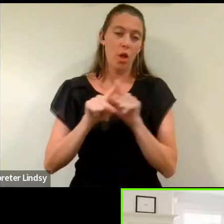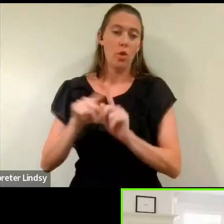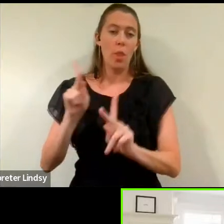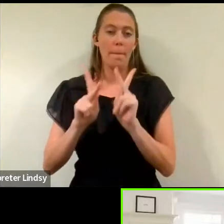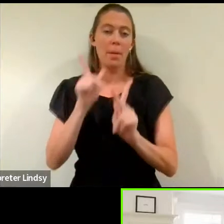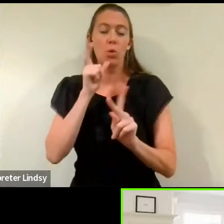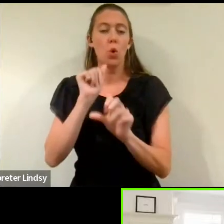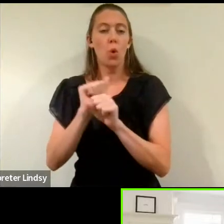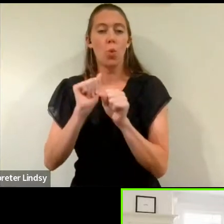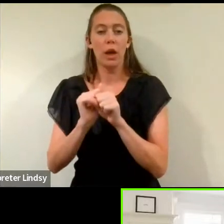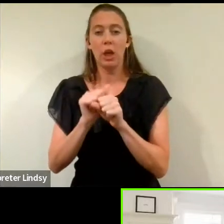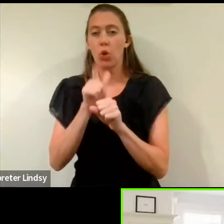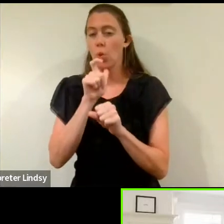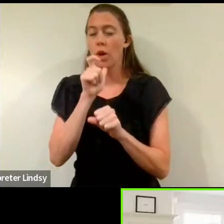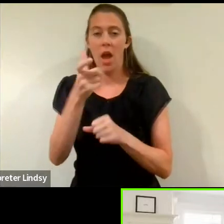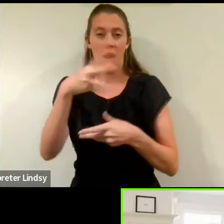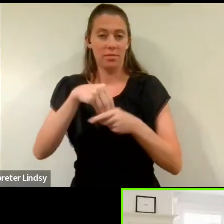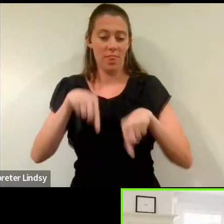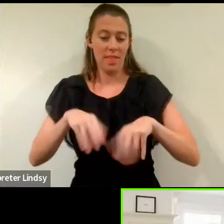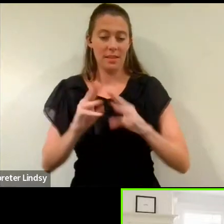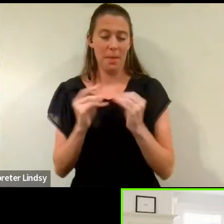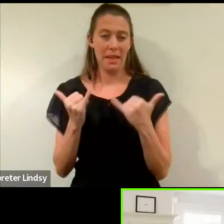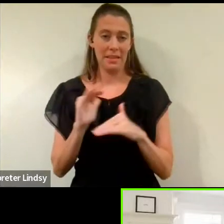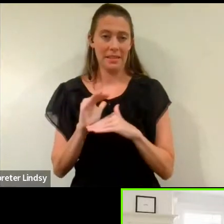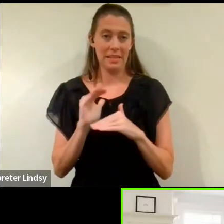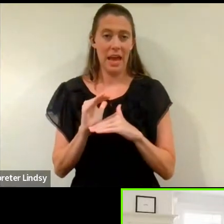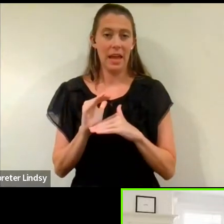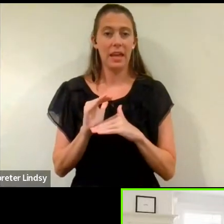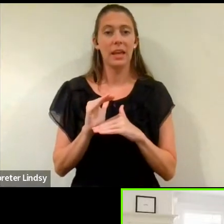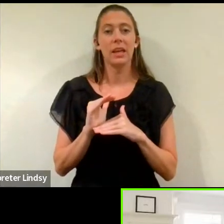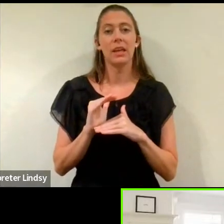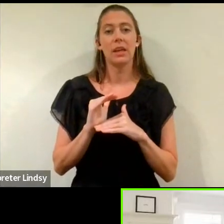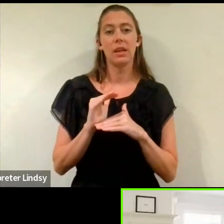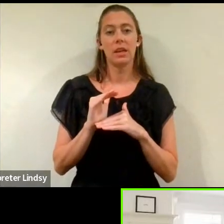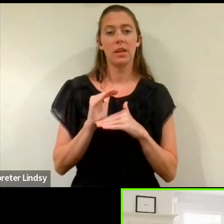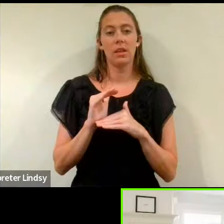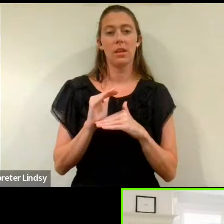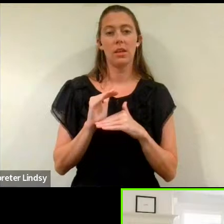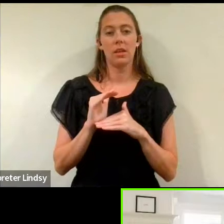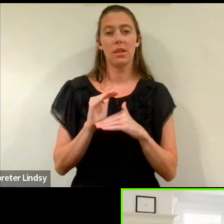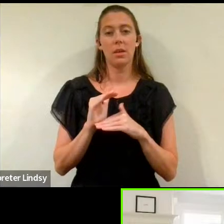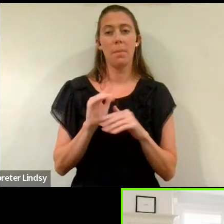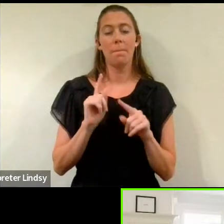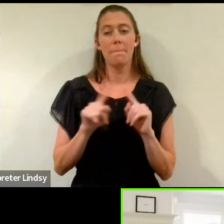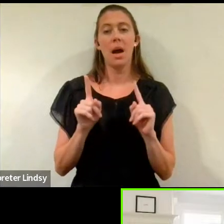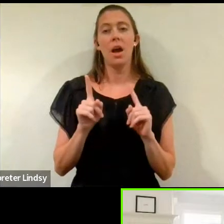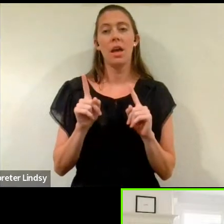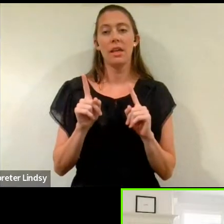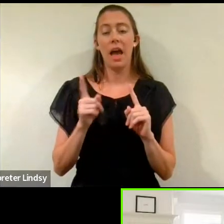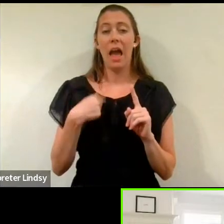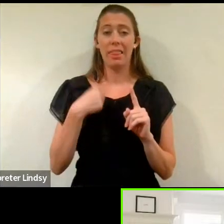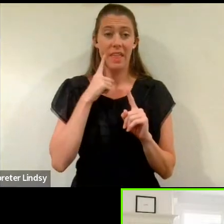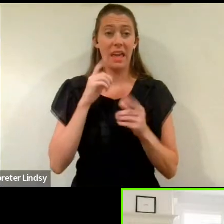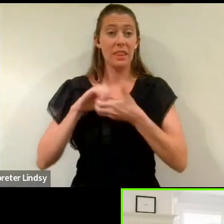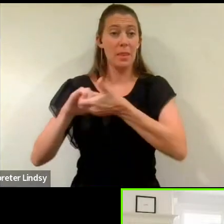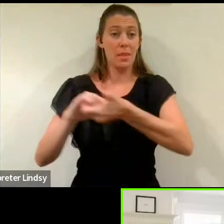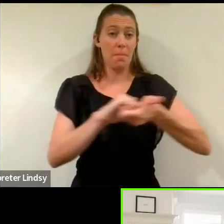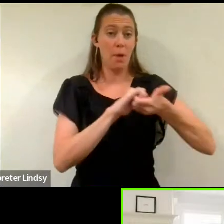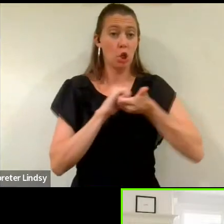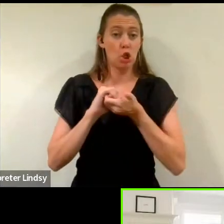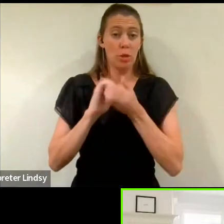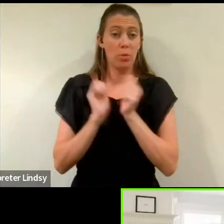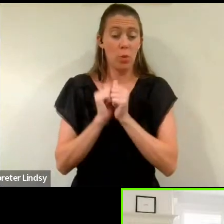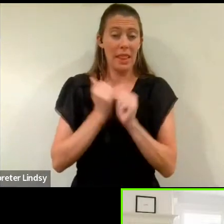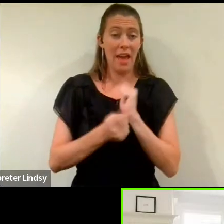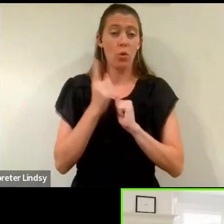key partnership in need in order to really address COVID-19 in the community. So we definitely